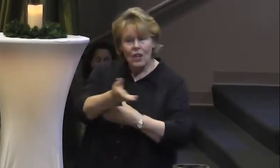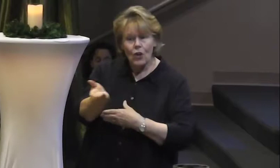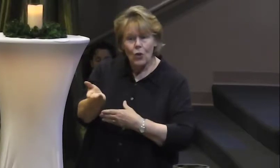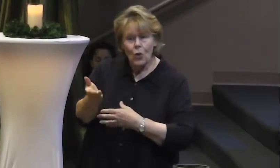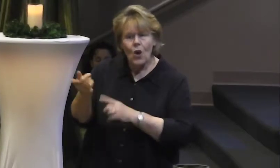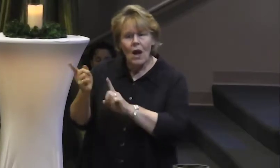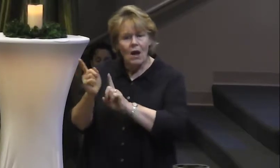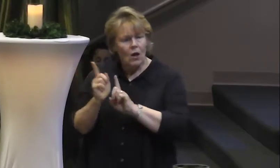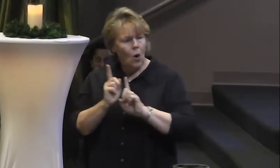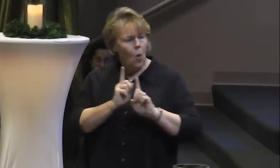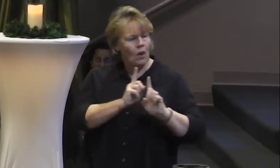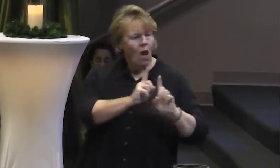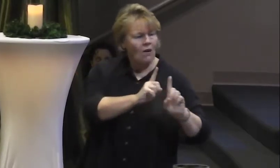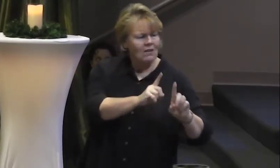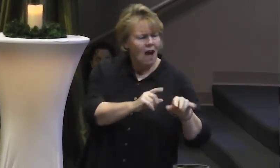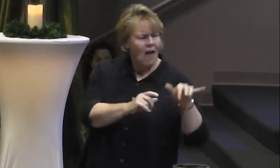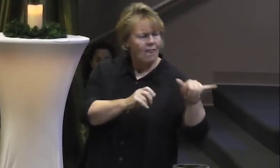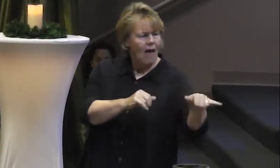that person, that group?